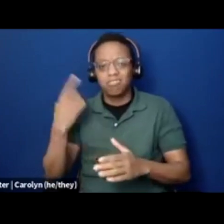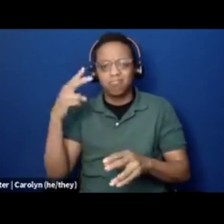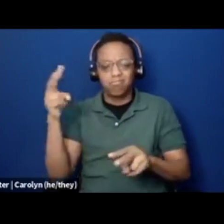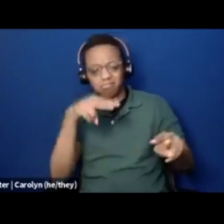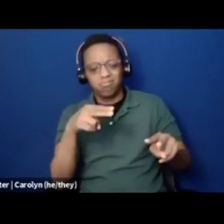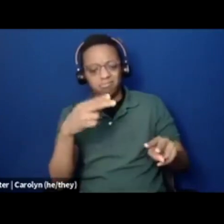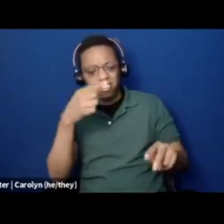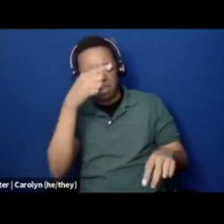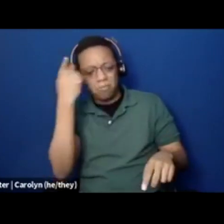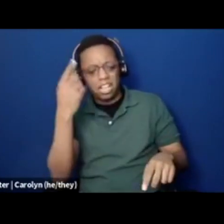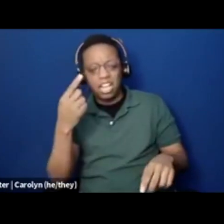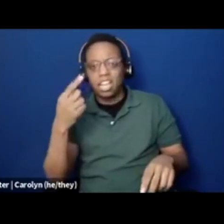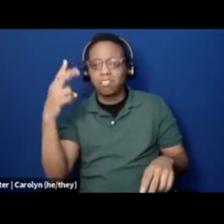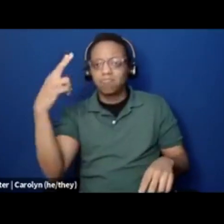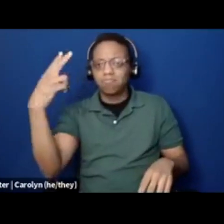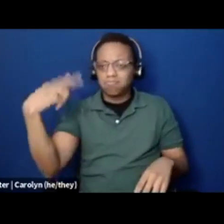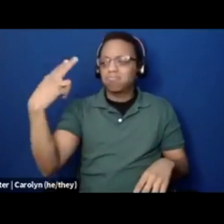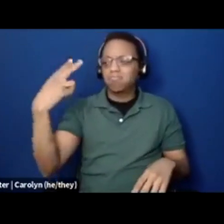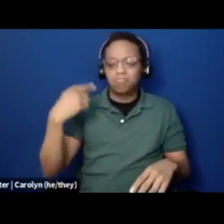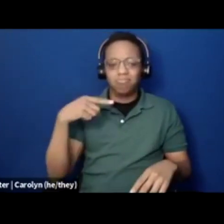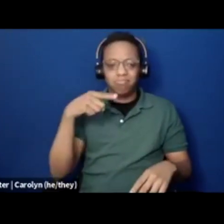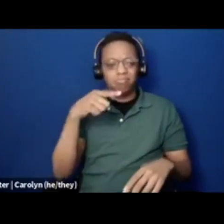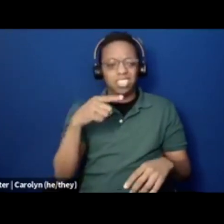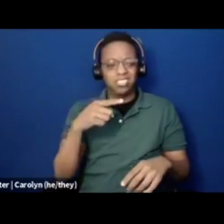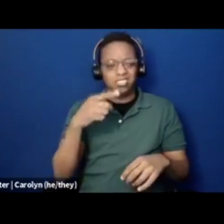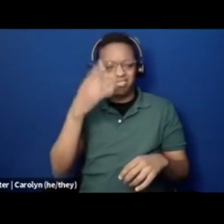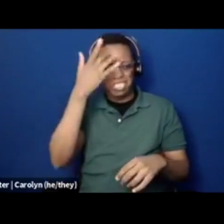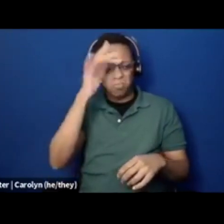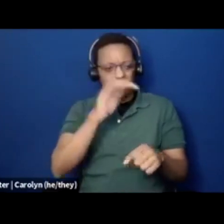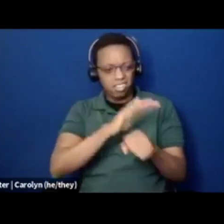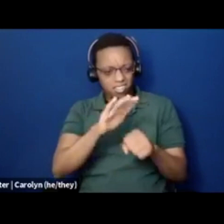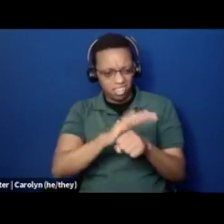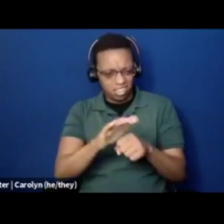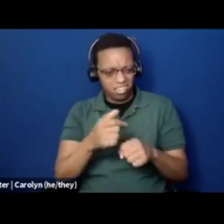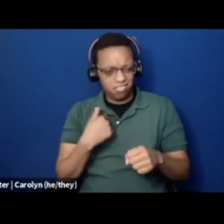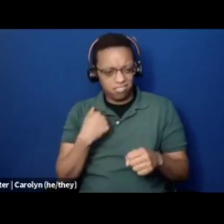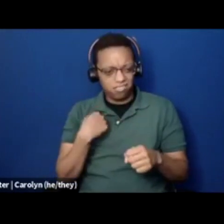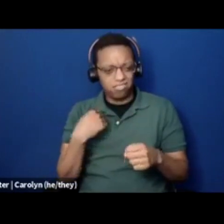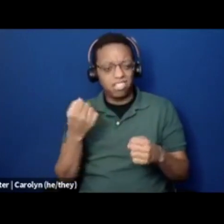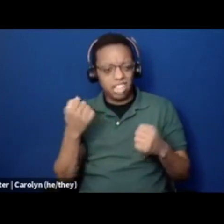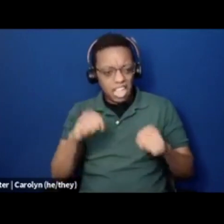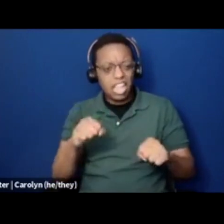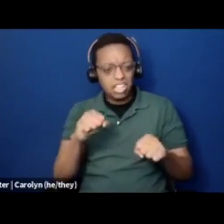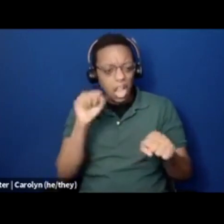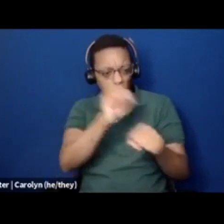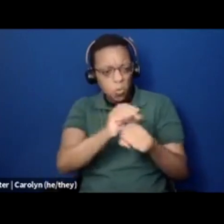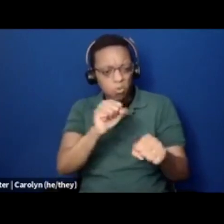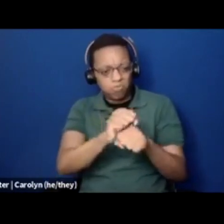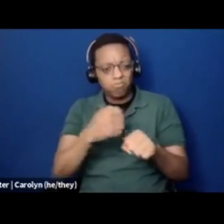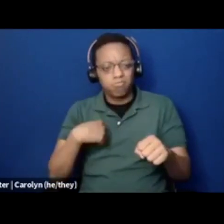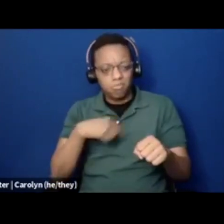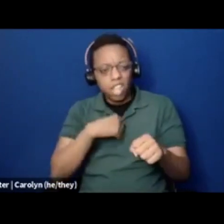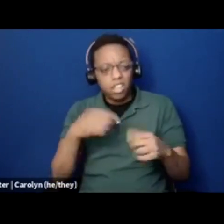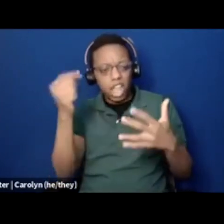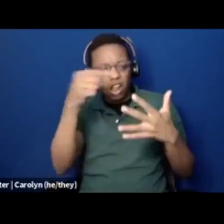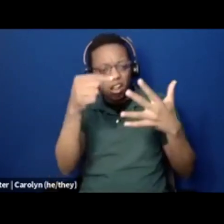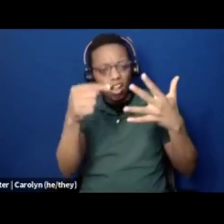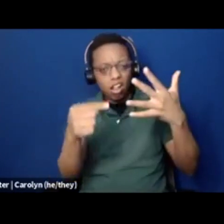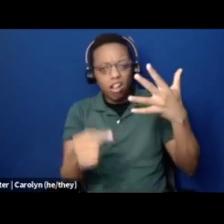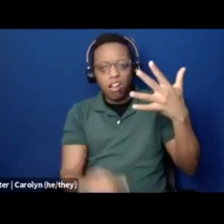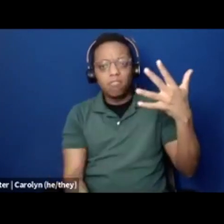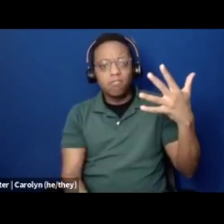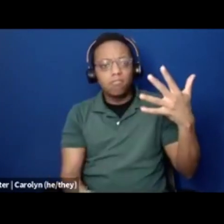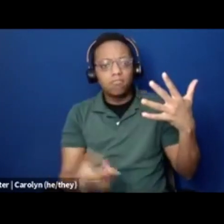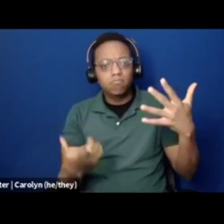equipped enough to do this work? Can they run a 501c3 organization? Can they lead in these different positions and their voice